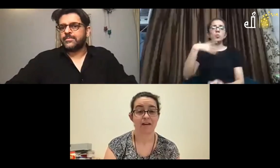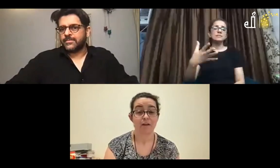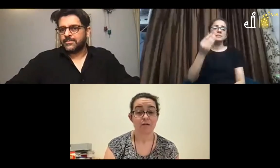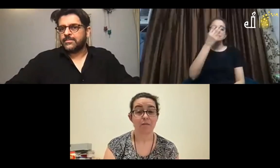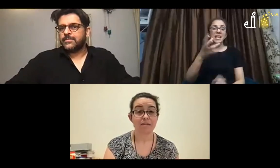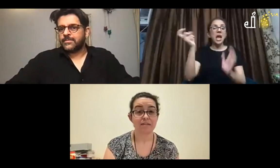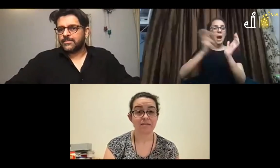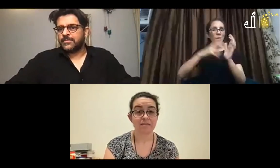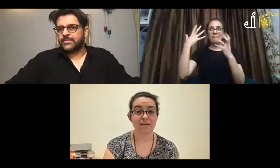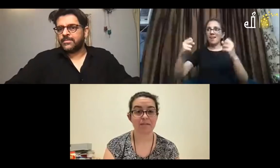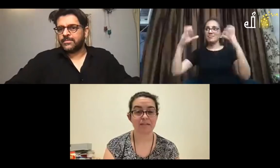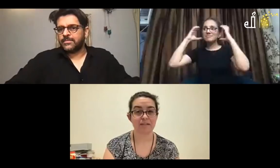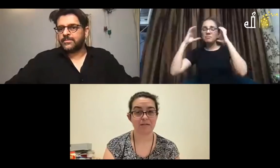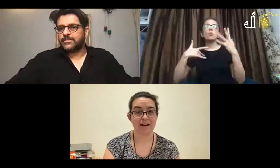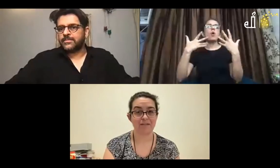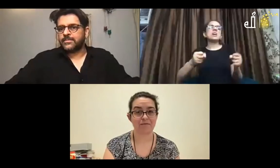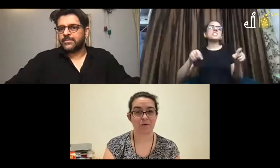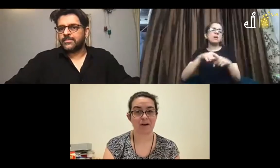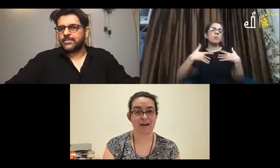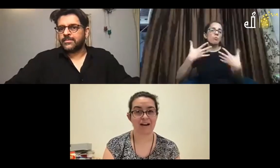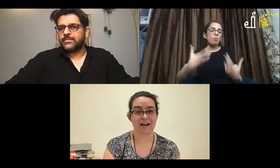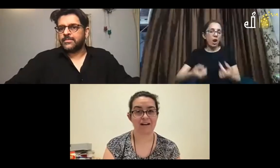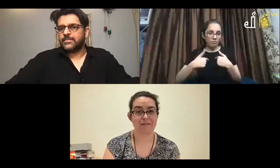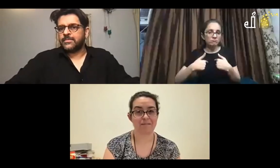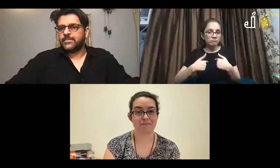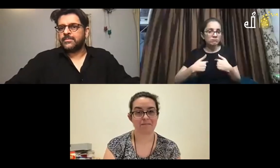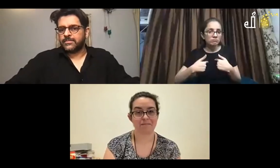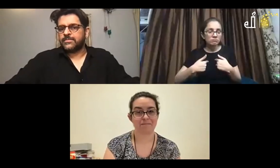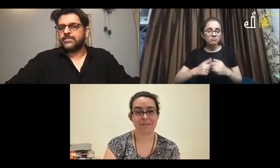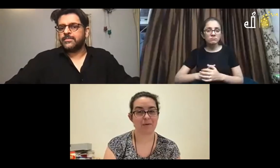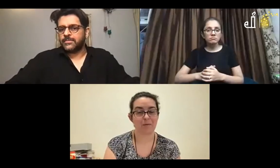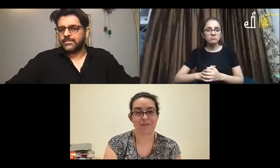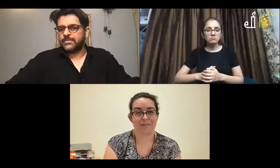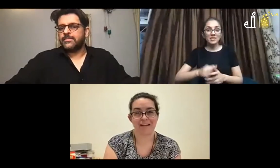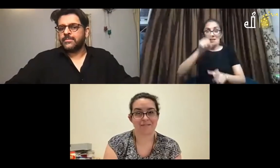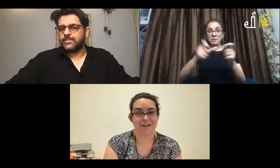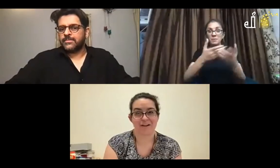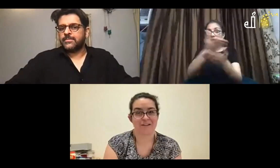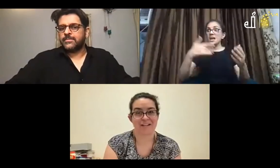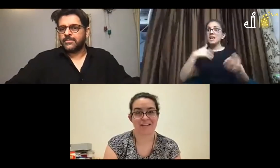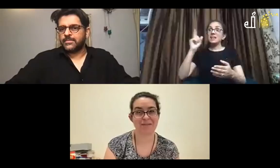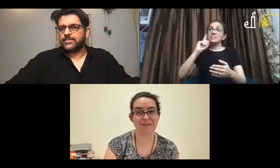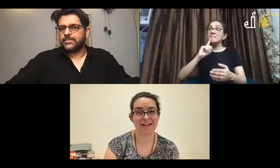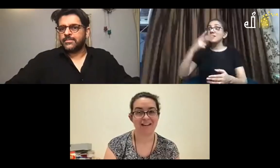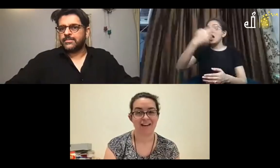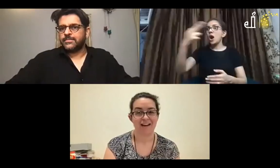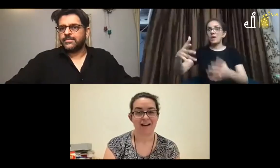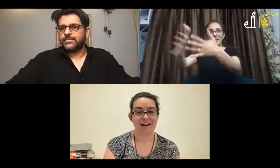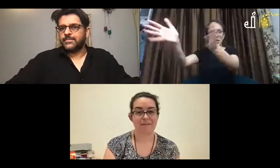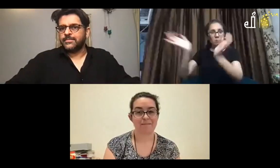appointments. So I wanted to be able to do that for people within my deaf and hard of hearing